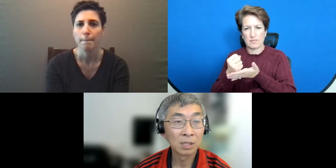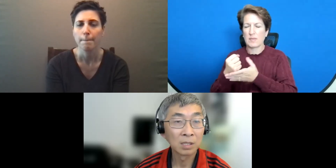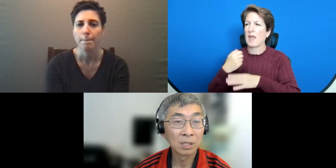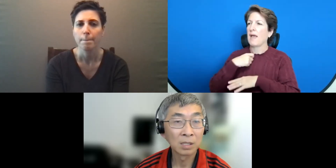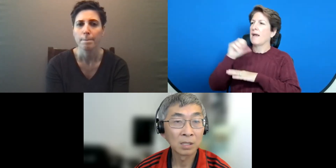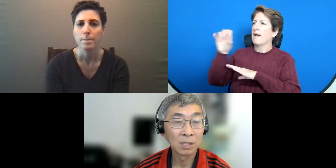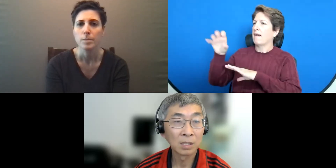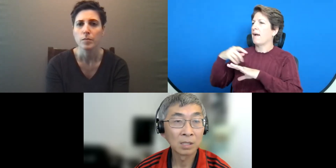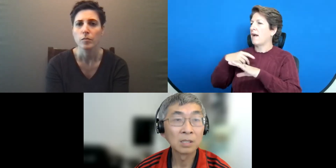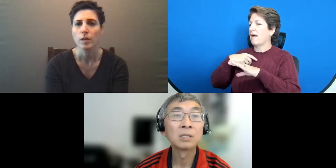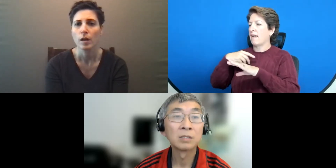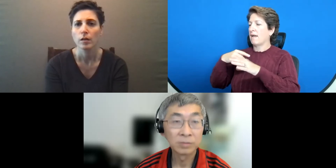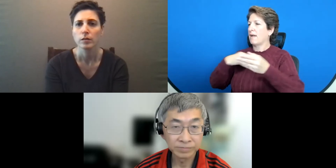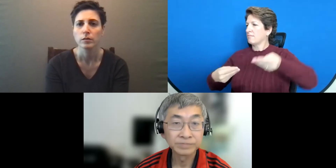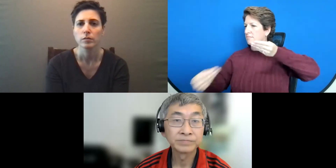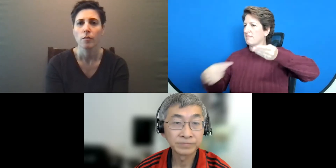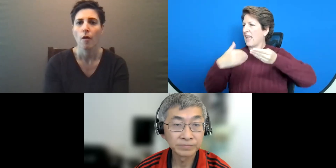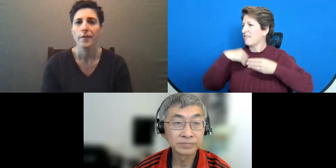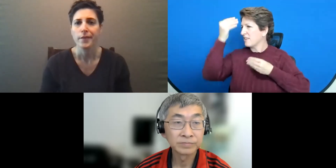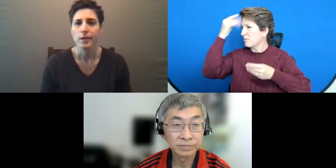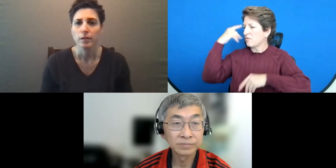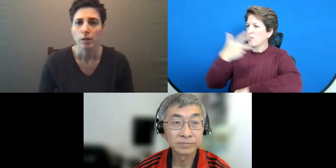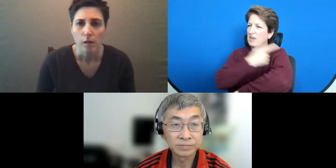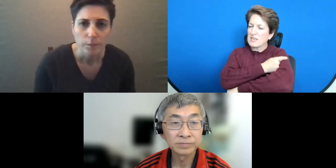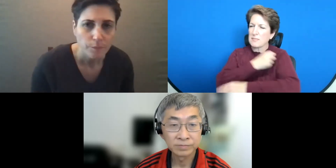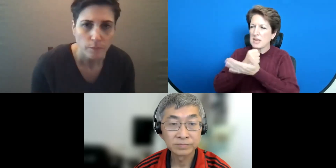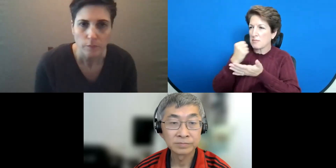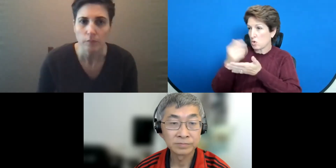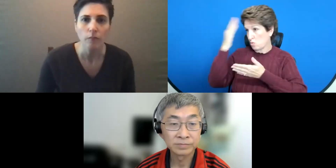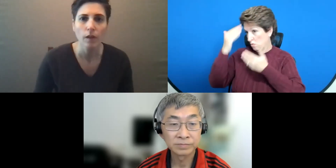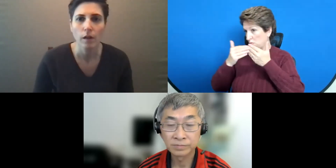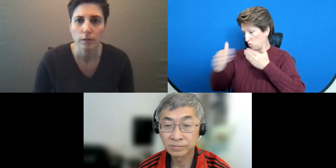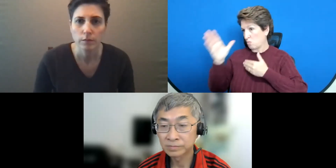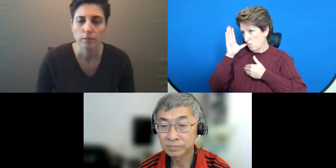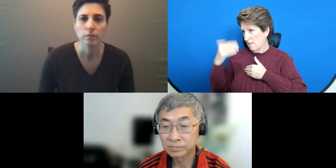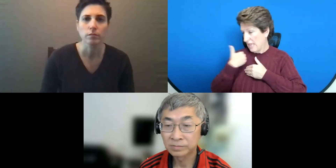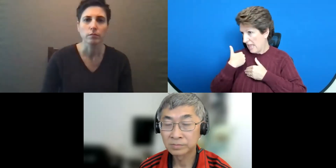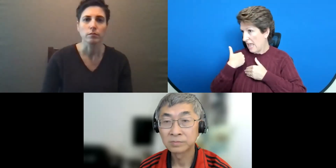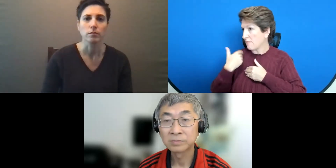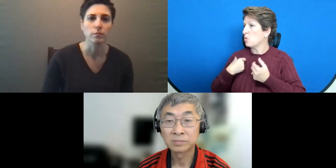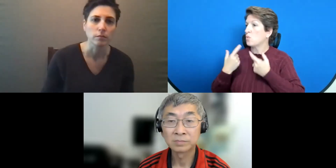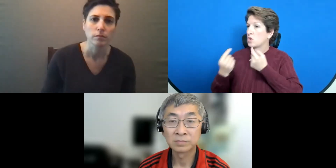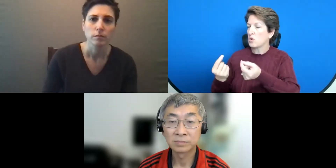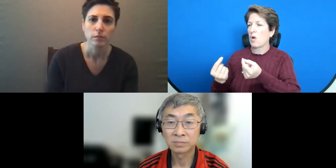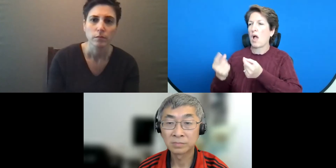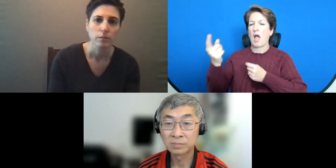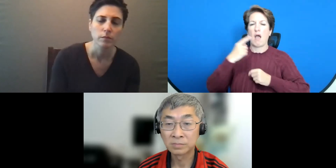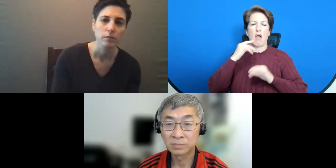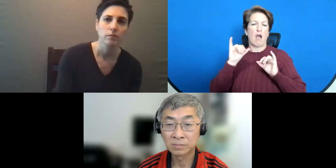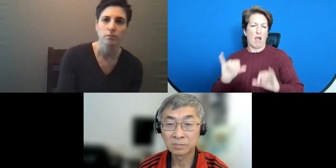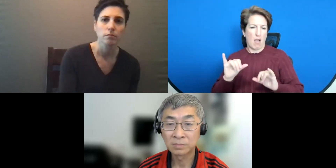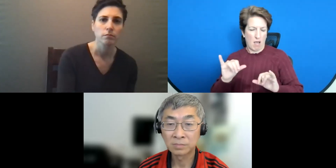to get it, how to apply for that. And people was shopping from that who did not